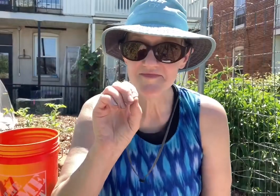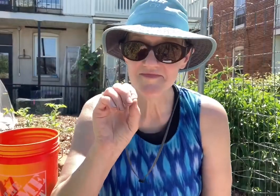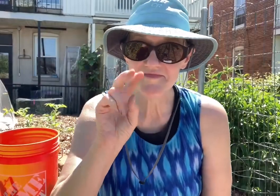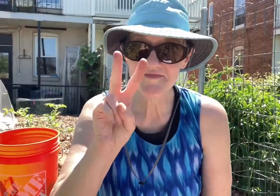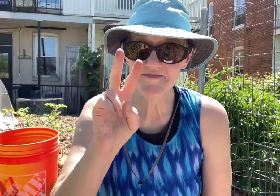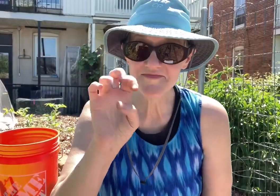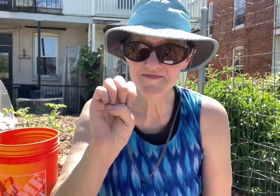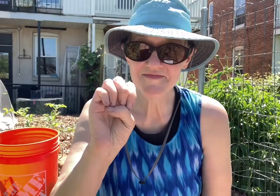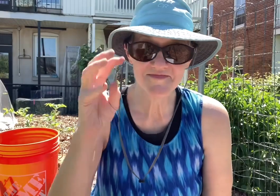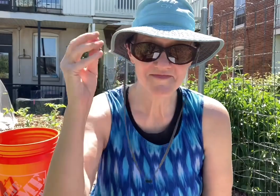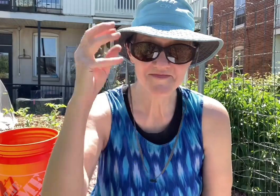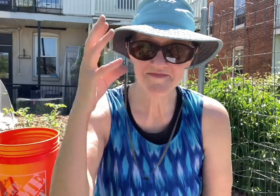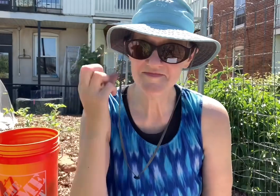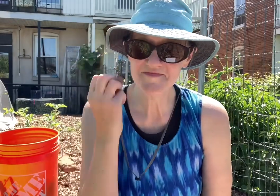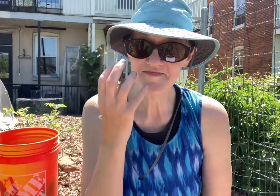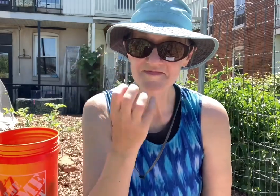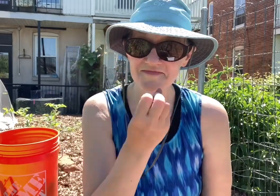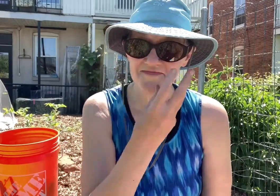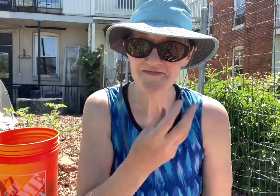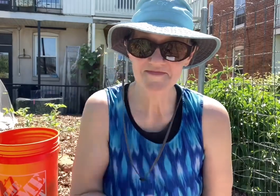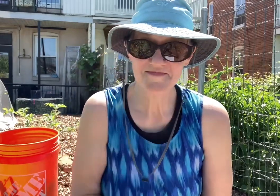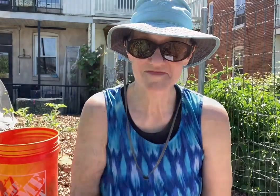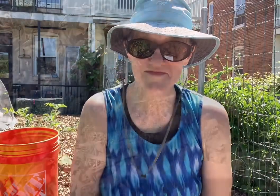Bees love sunflowers.